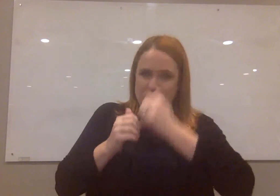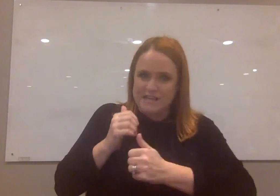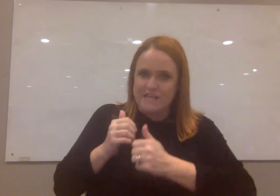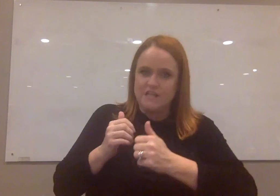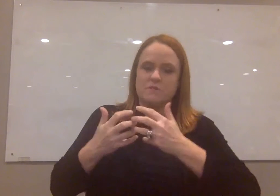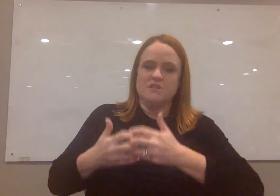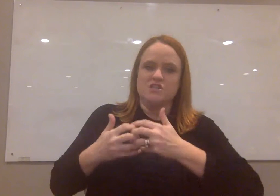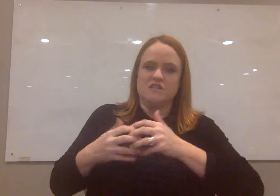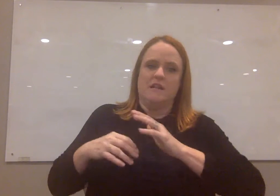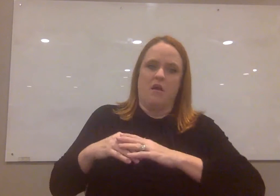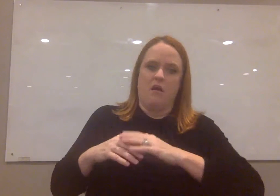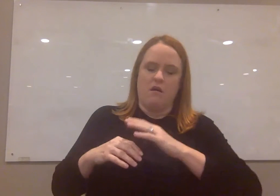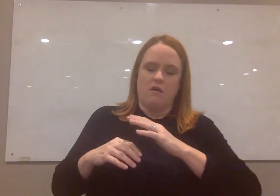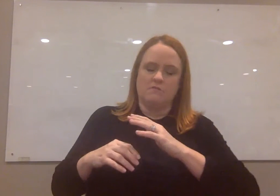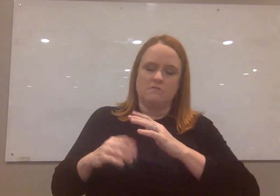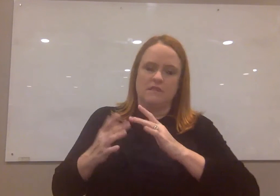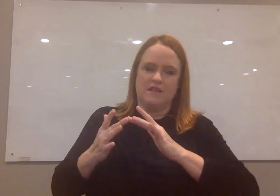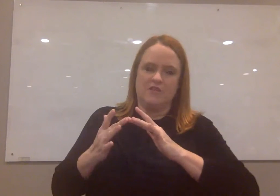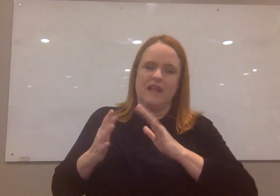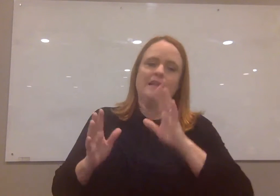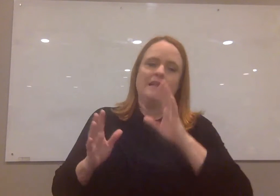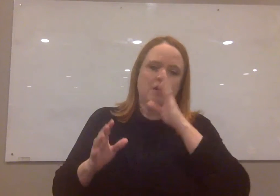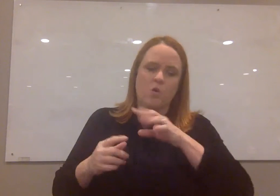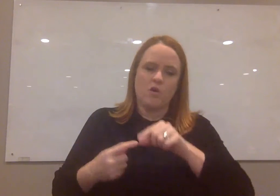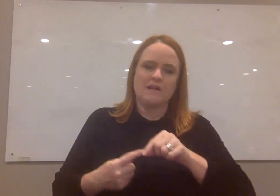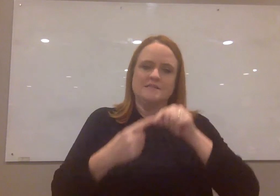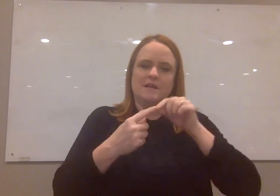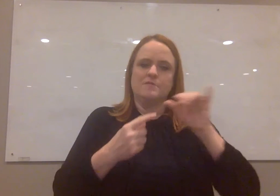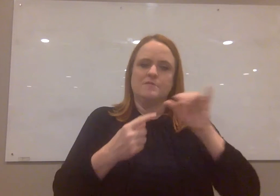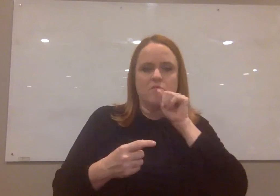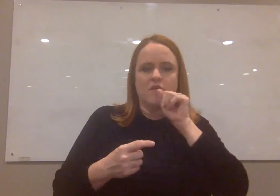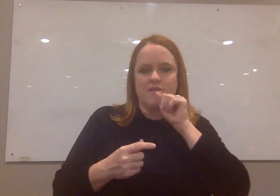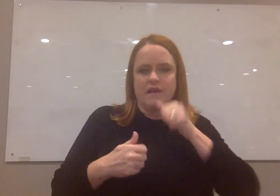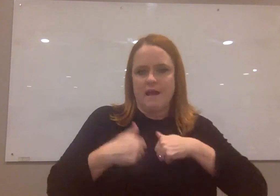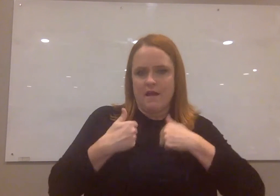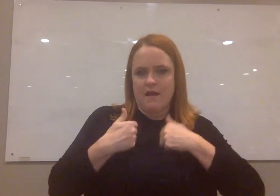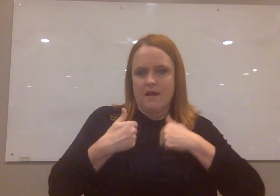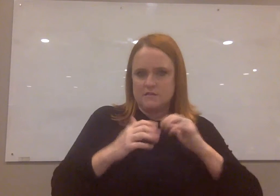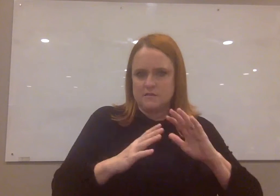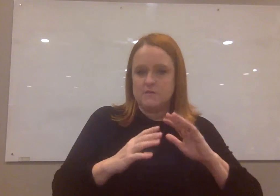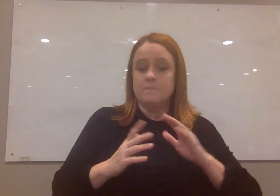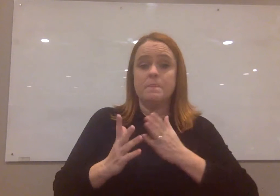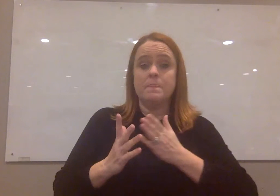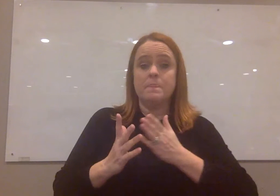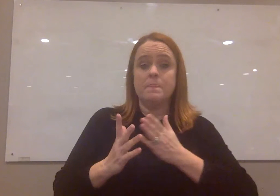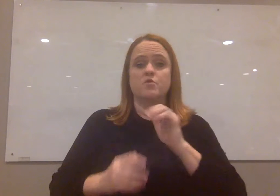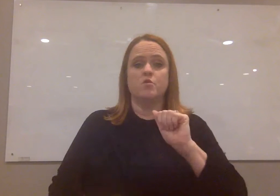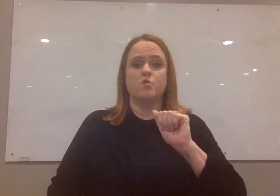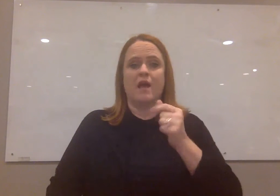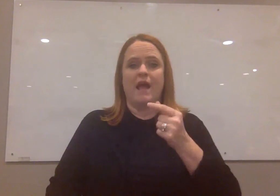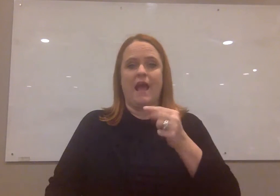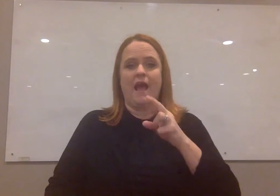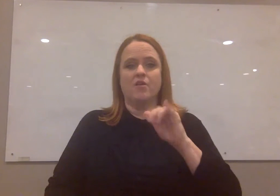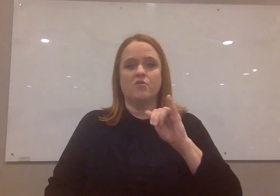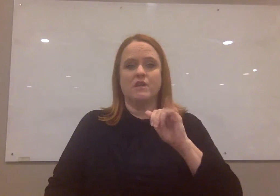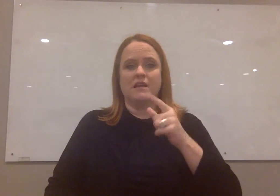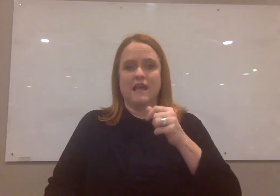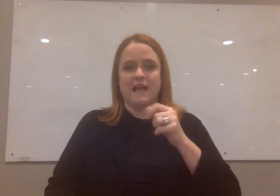ignore exceptions like private addresses. Yeah. Right. I mean, it's done through aggregation tables and routing, right? But